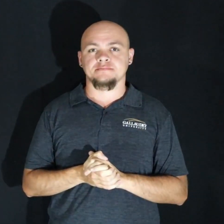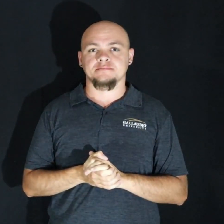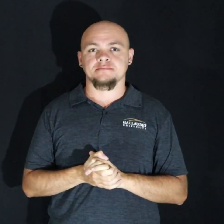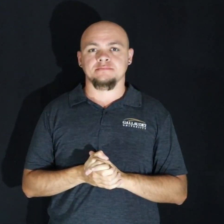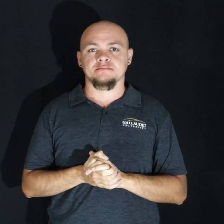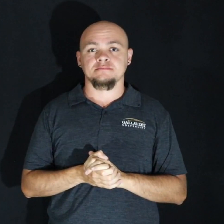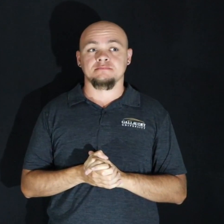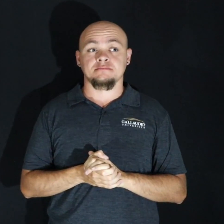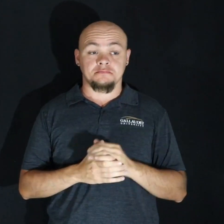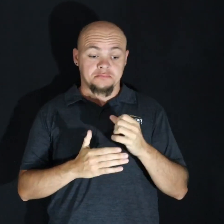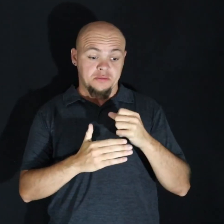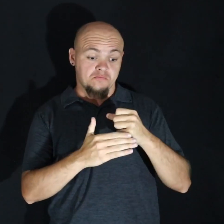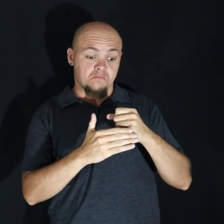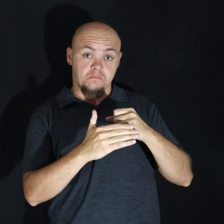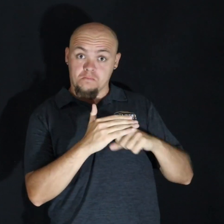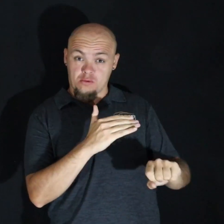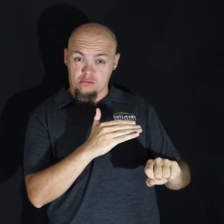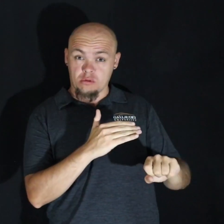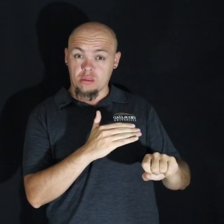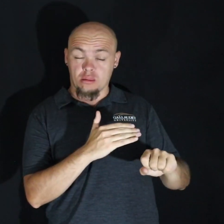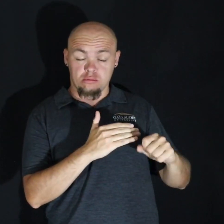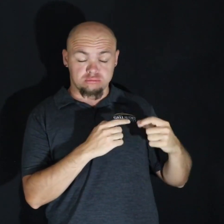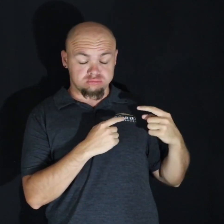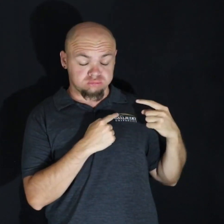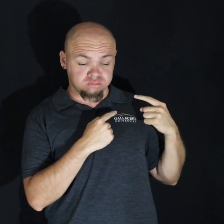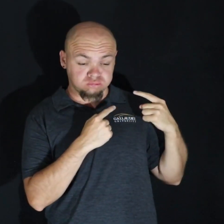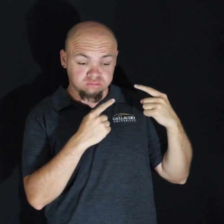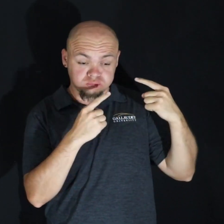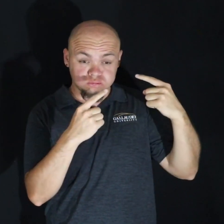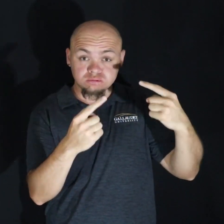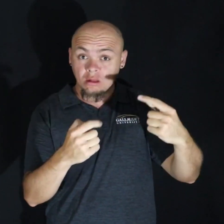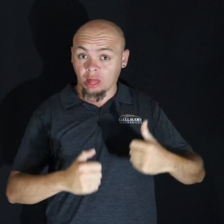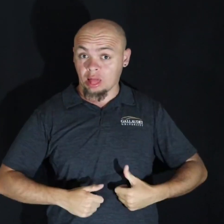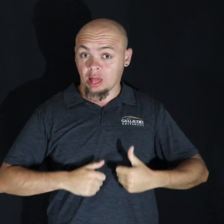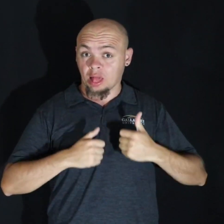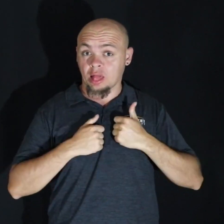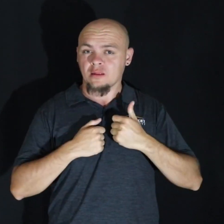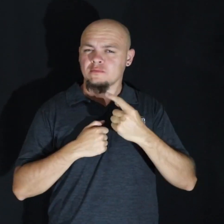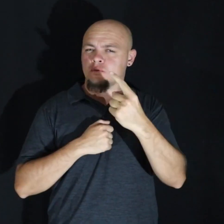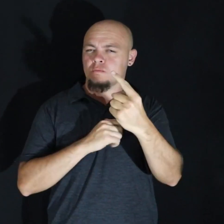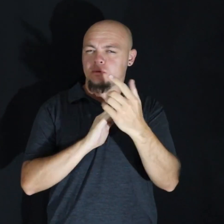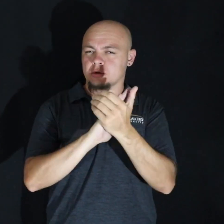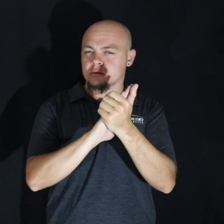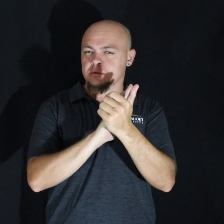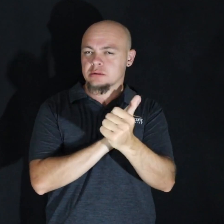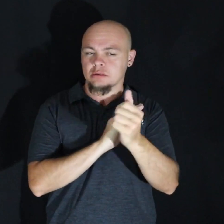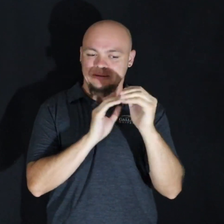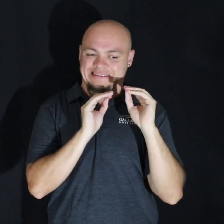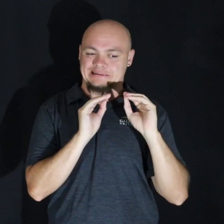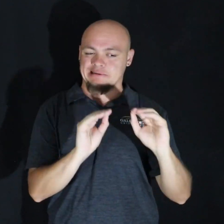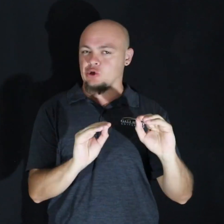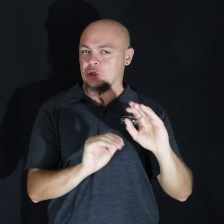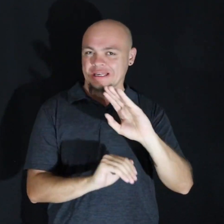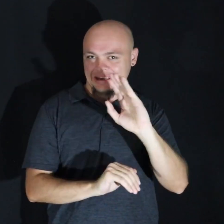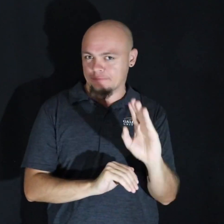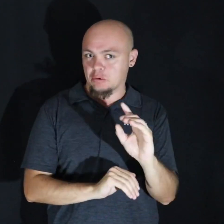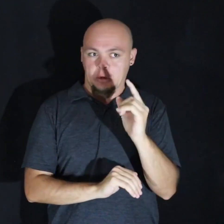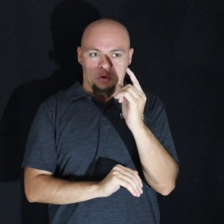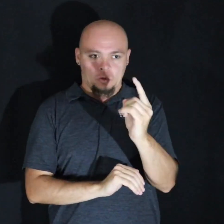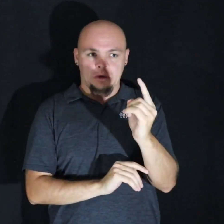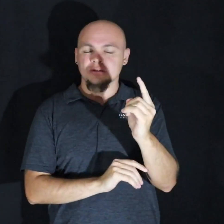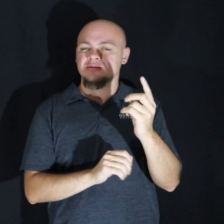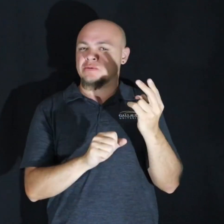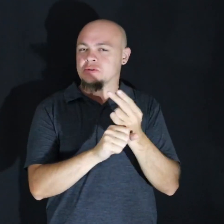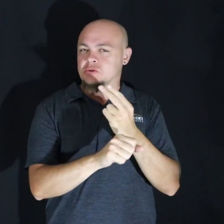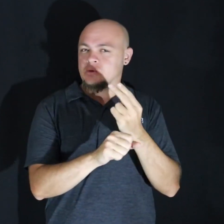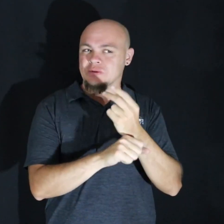From the time that we're born and for the rest of our lives, there is one skill that we're never taught, but one that we need to